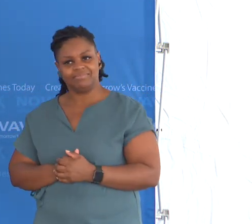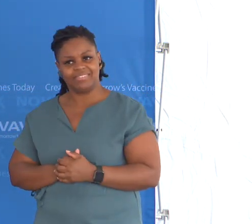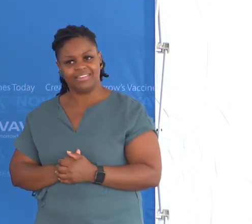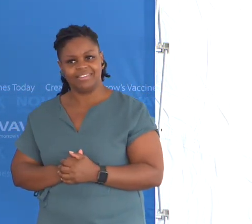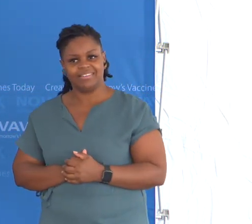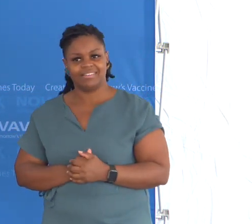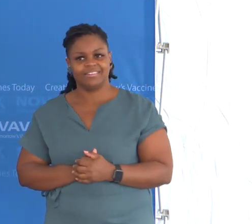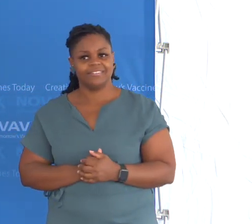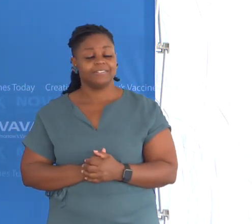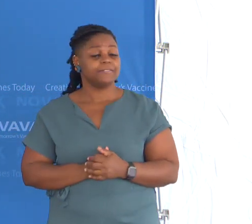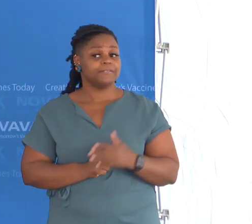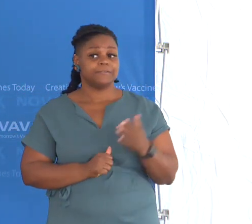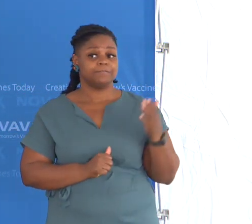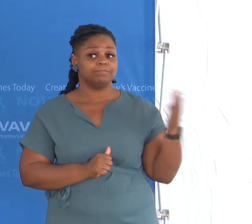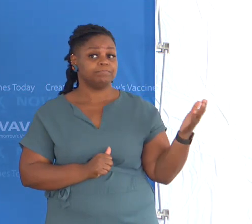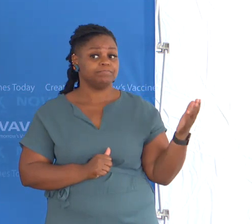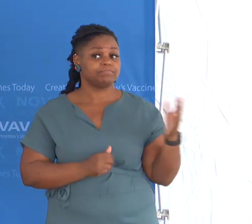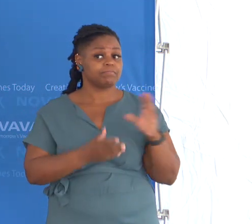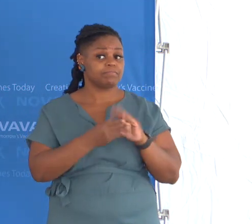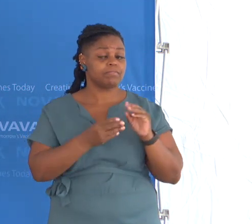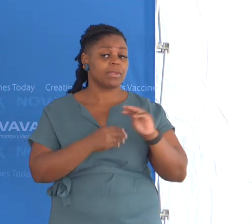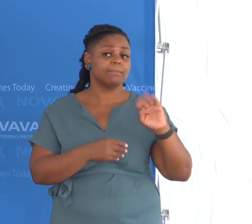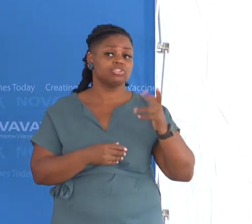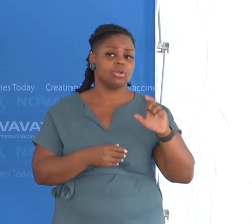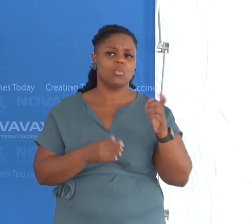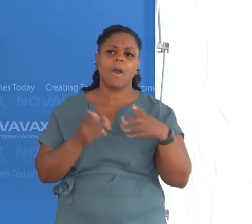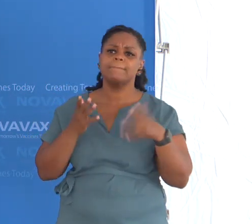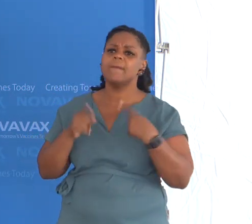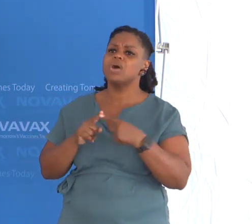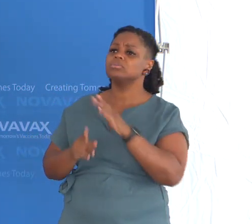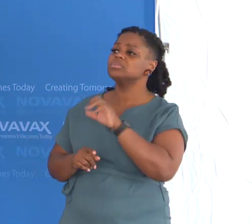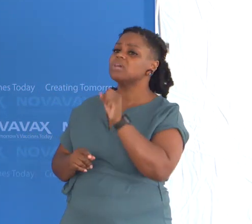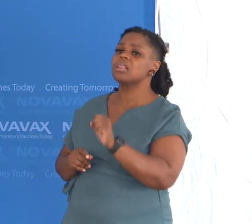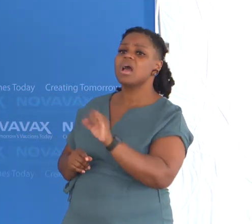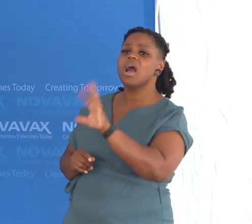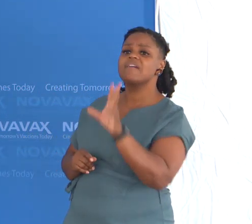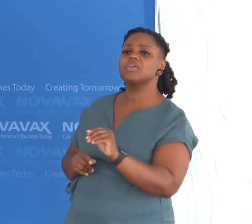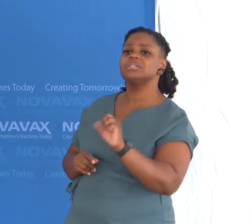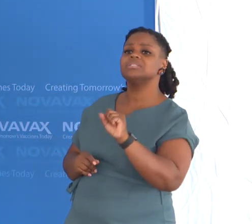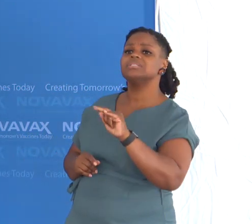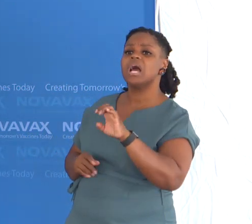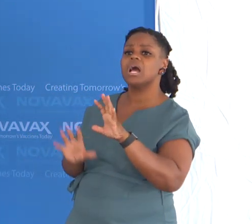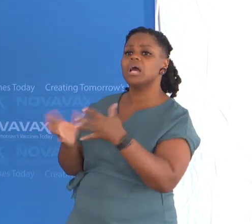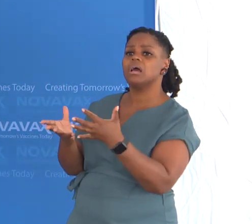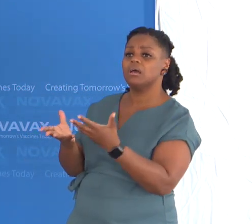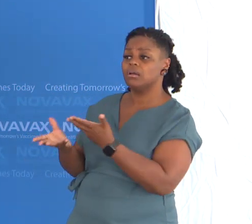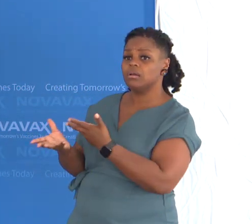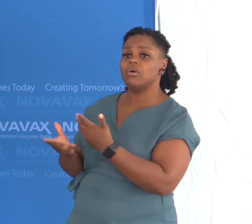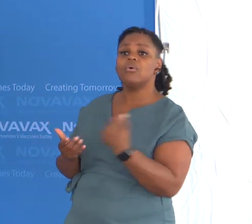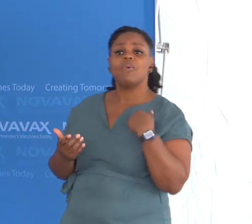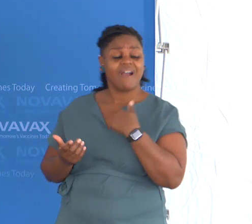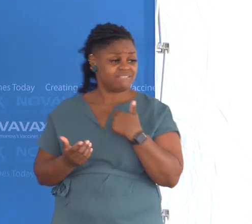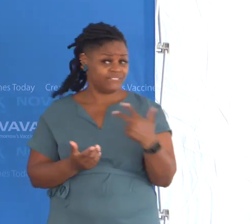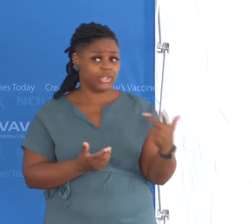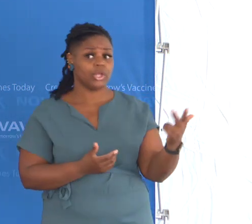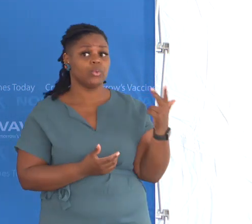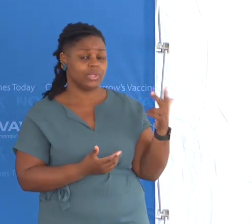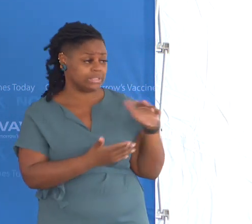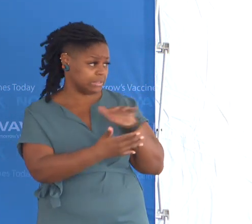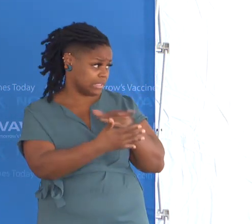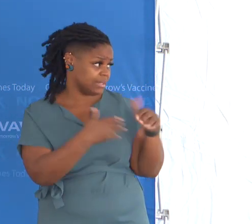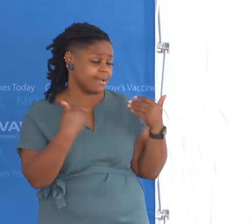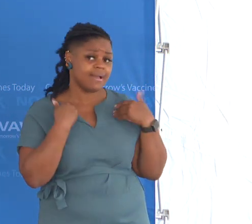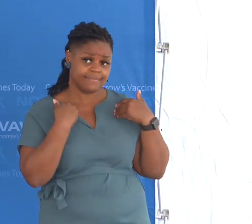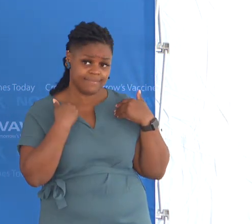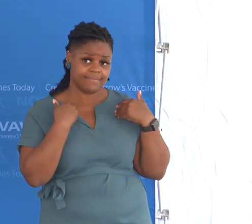South Africa site team. Yes. So we have 3 efficacy studies we're doing that kind of represent slightly